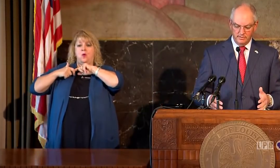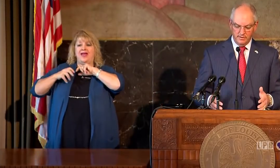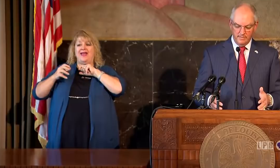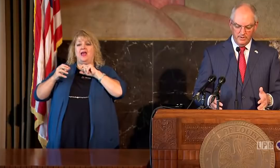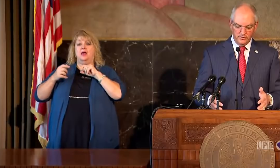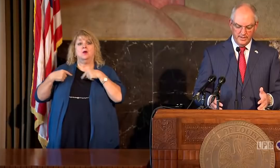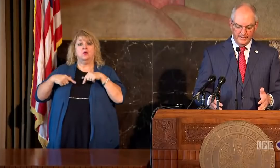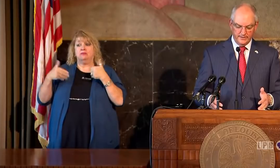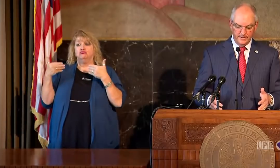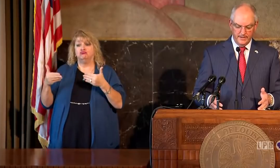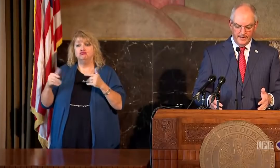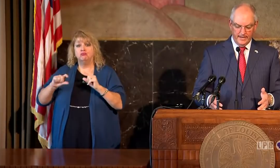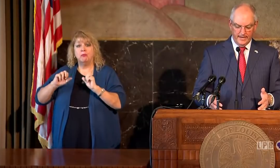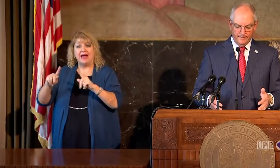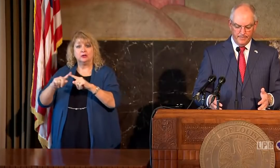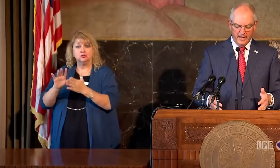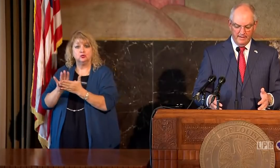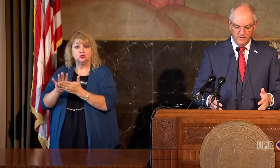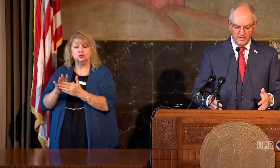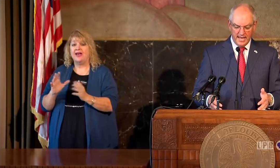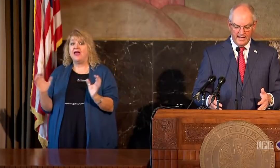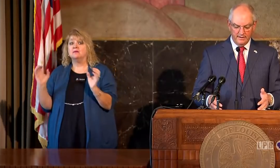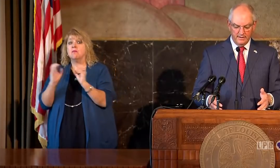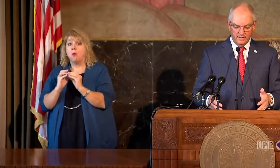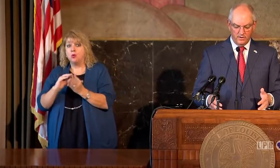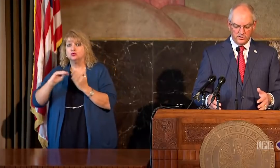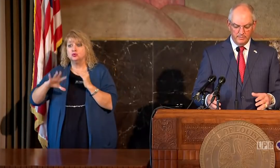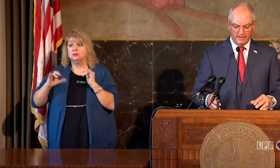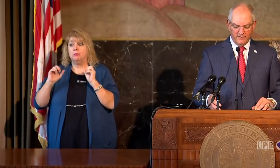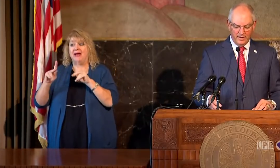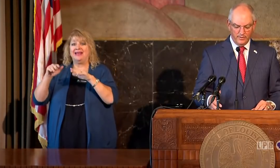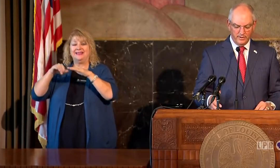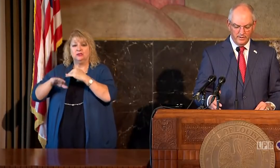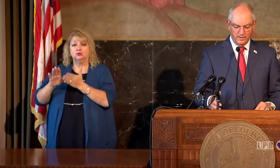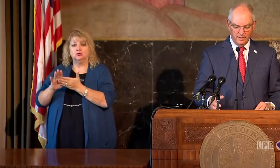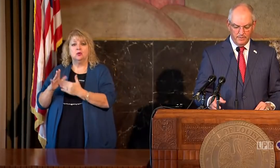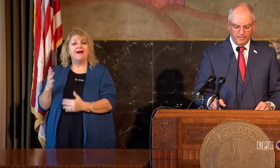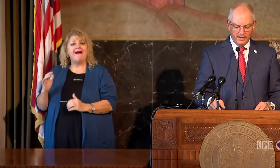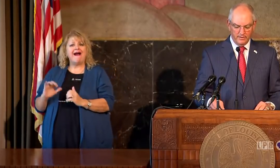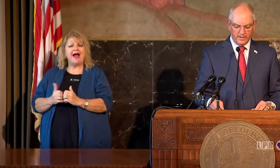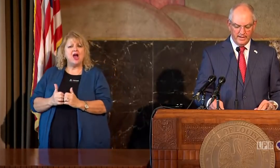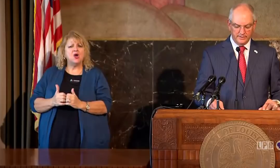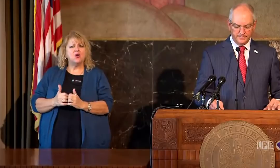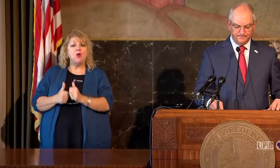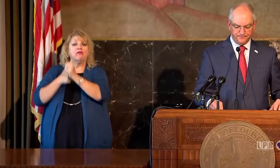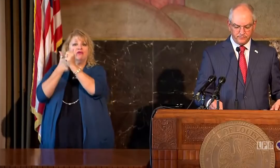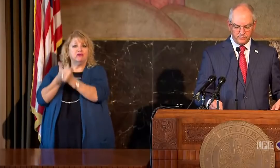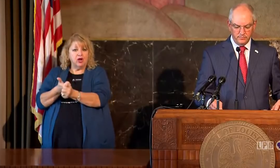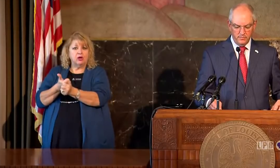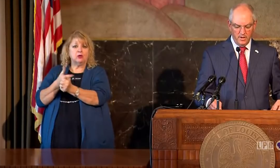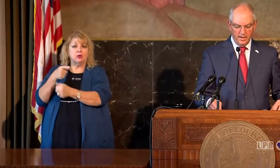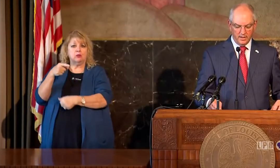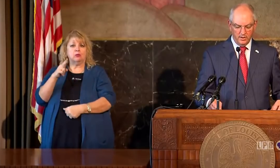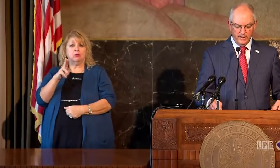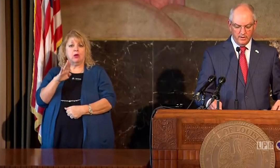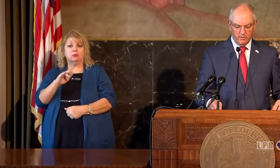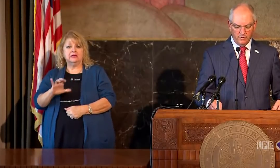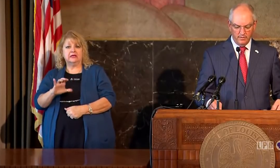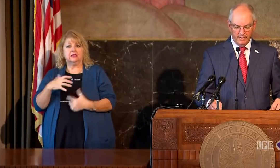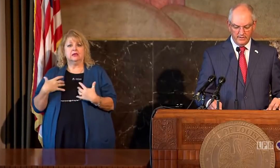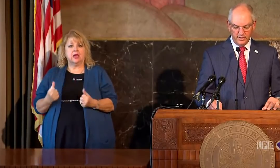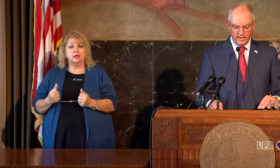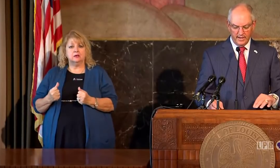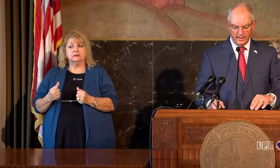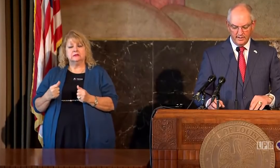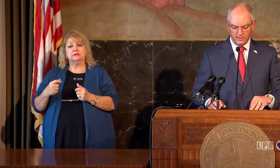number than most states. And they've done that largely by following the public health guidance, including